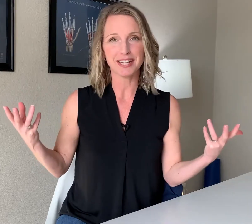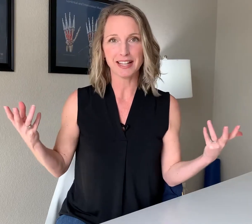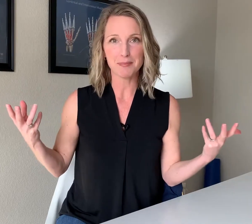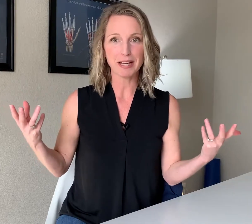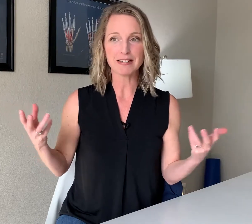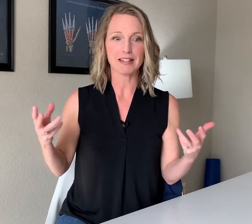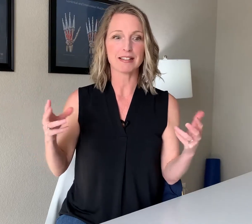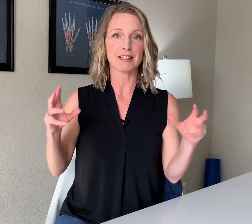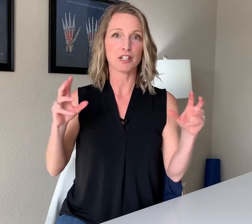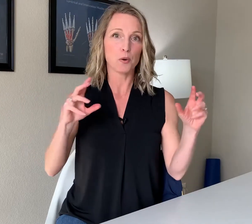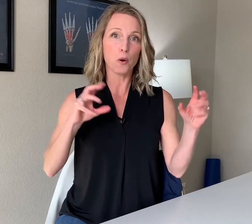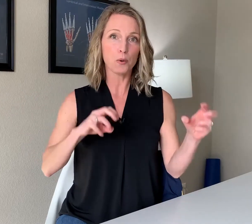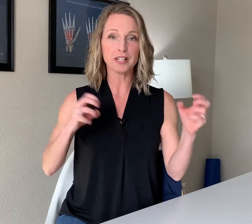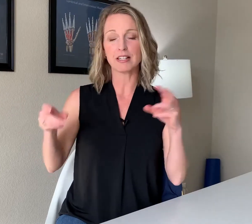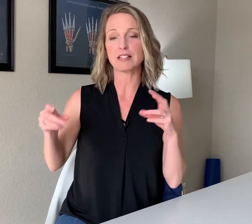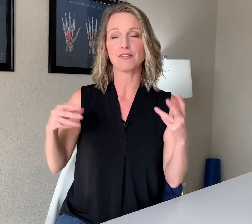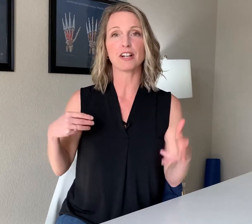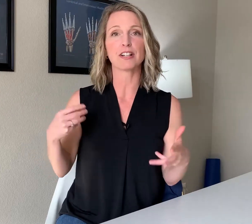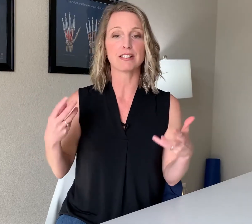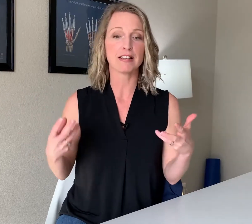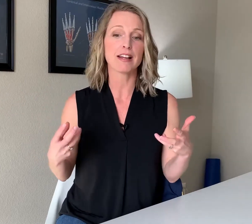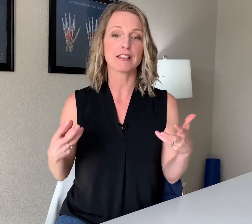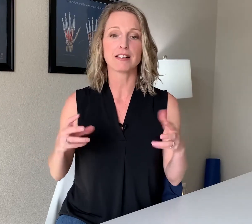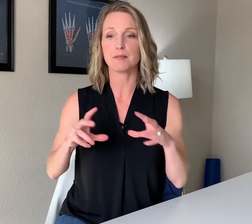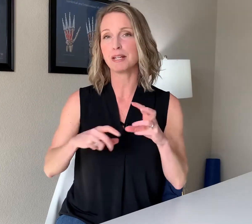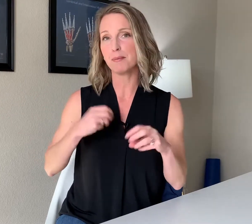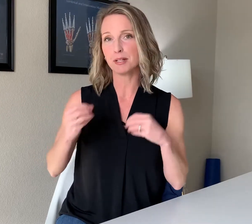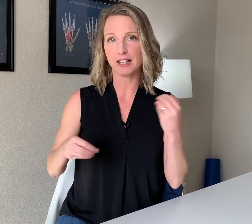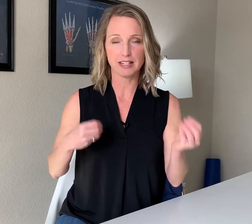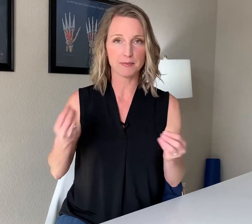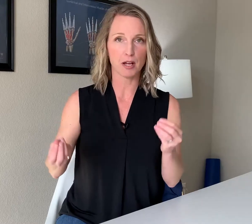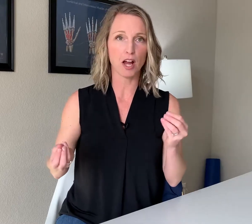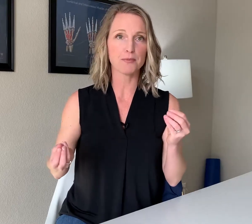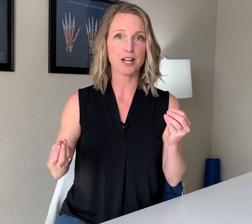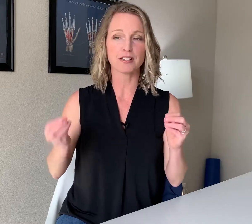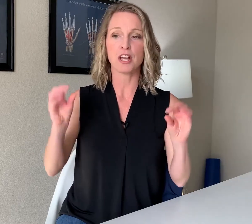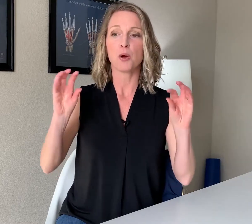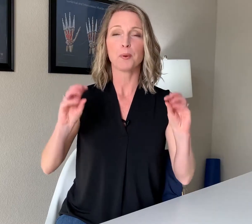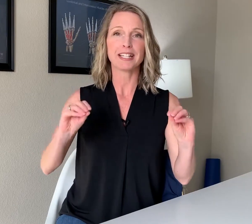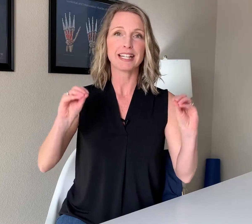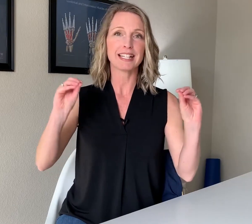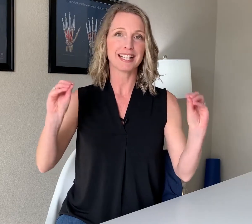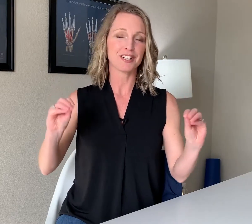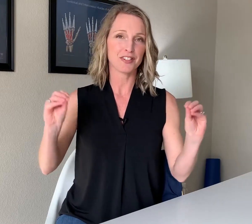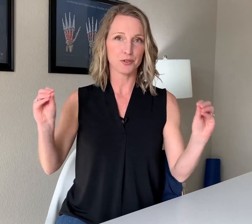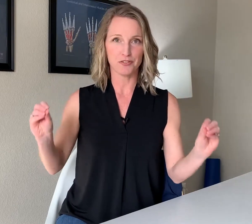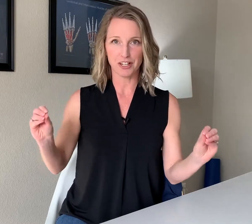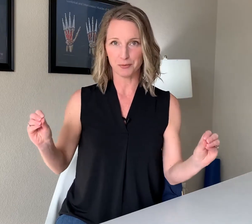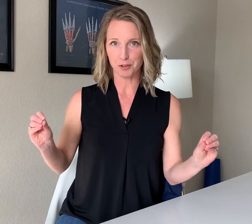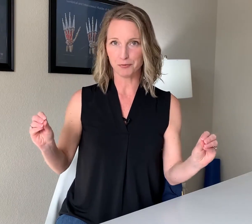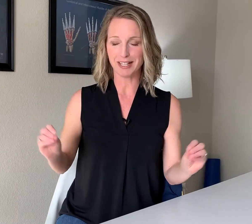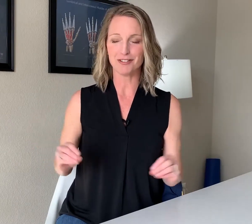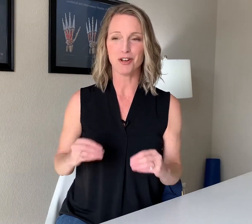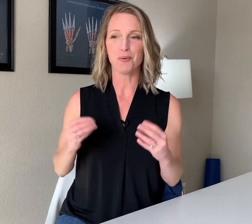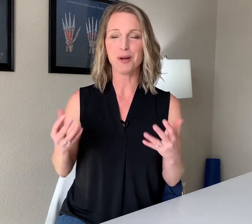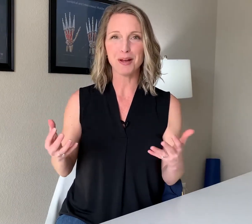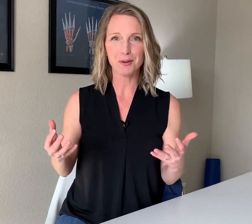daily basis, holding things of various sizes and manipulating small objects, we need individual finger movement. So what better